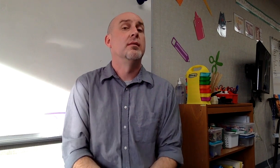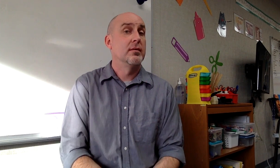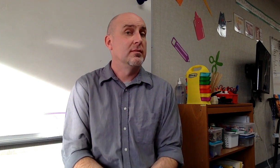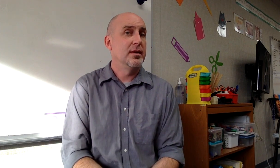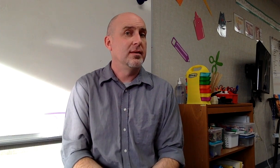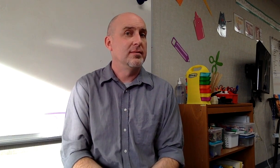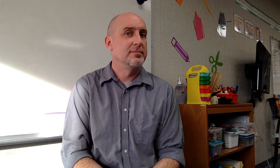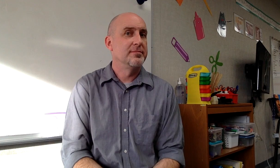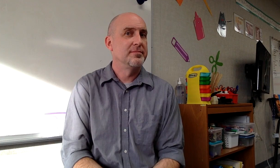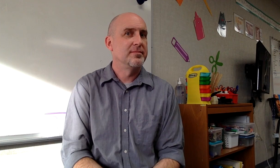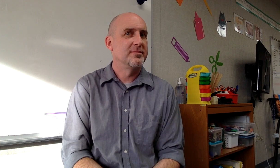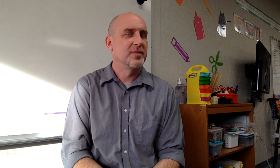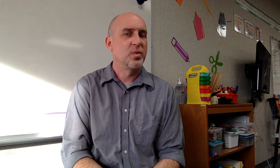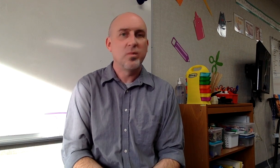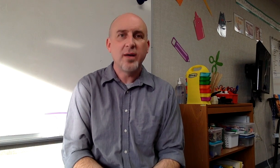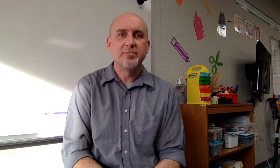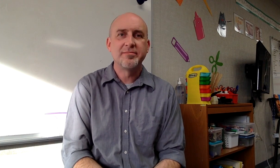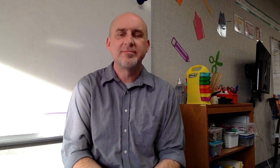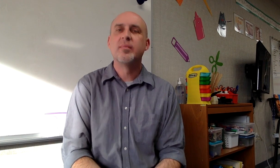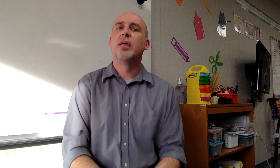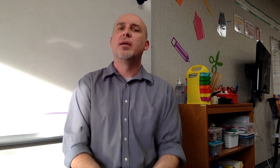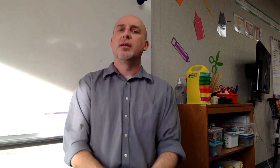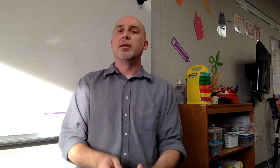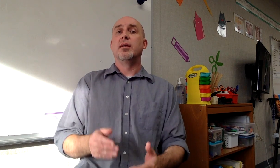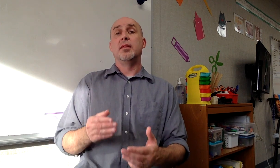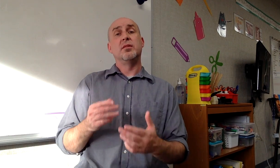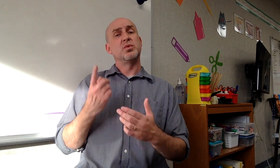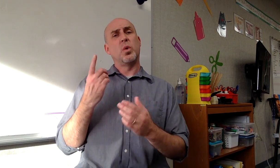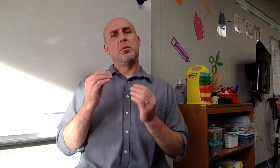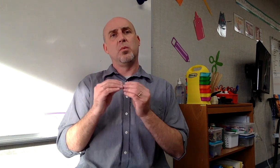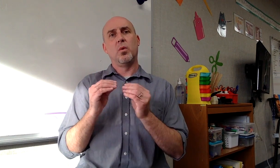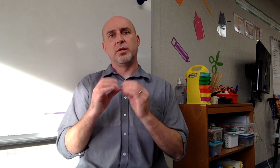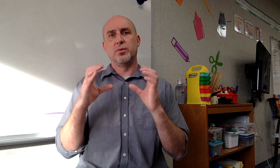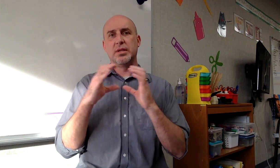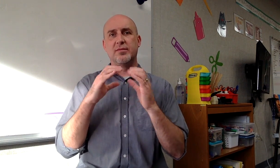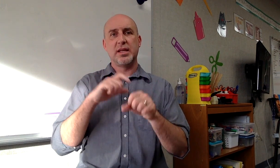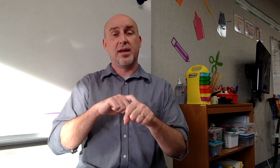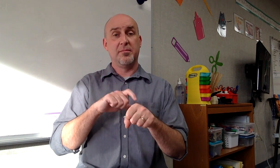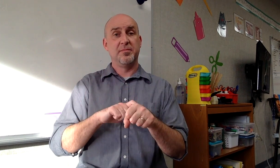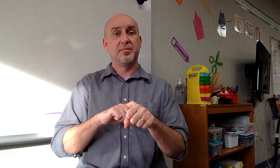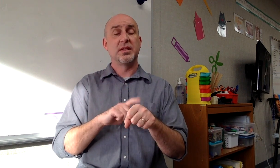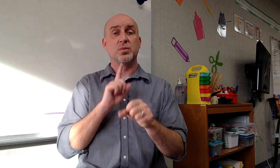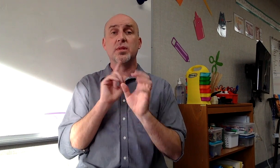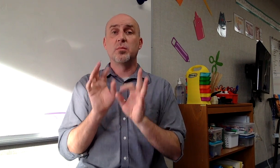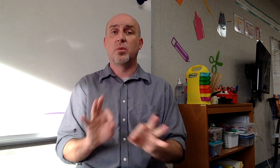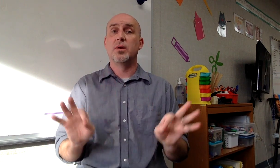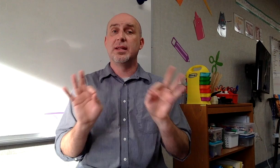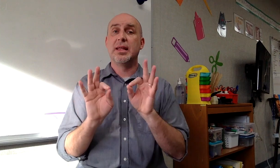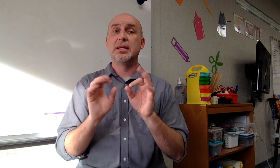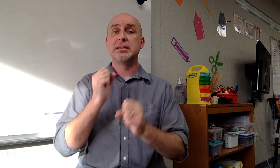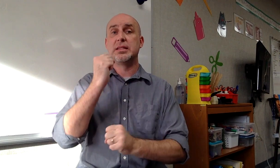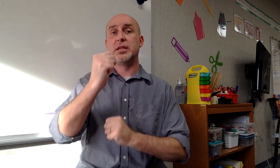All right. Doing well. And then there's one more unit of time that's really important, and that is a